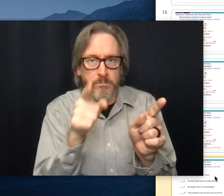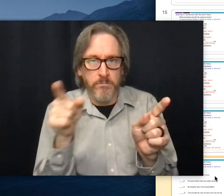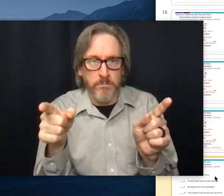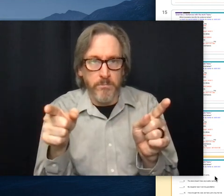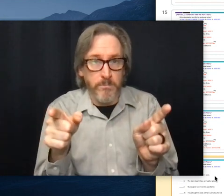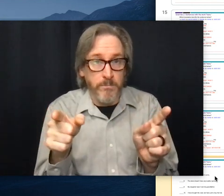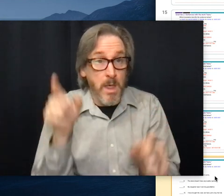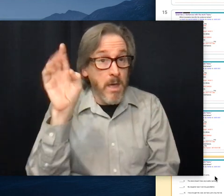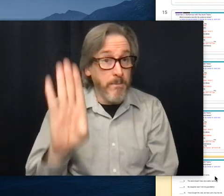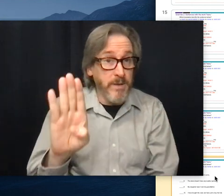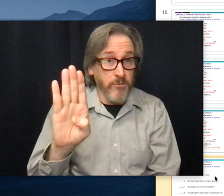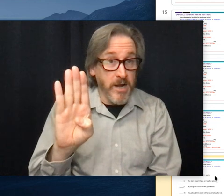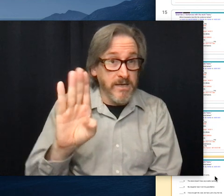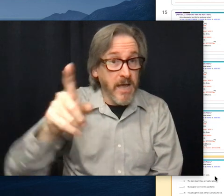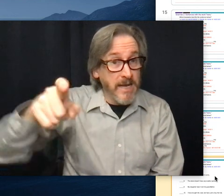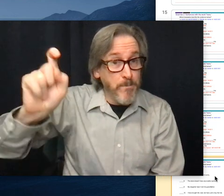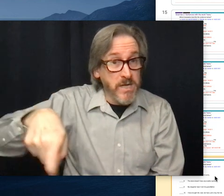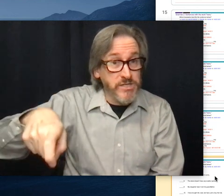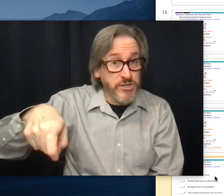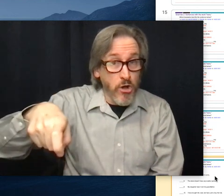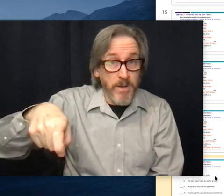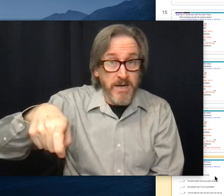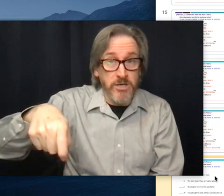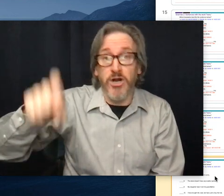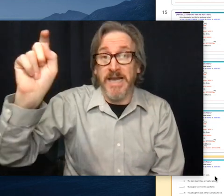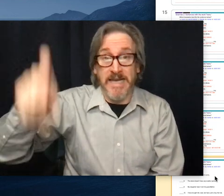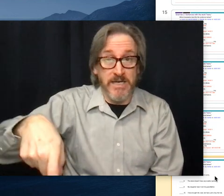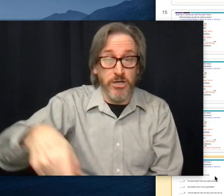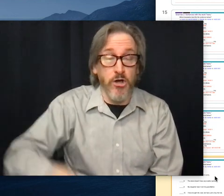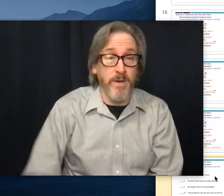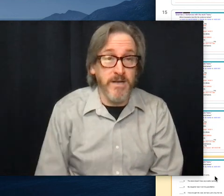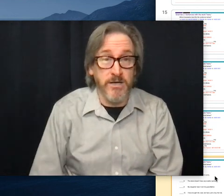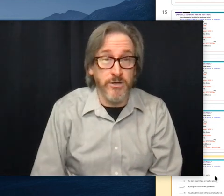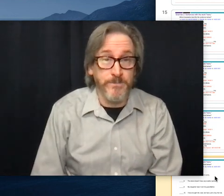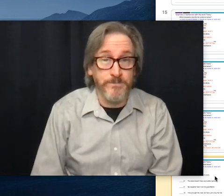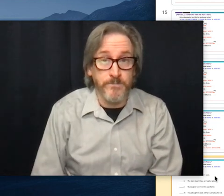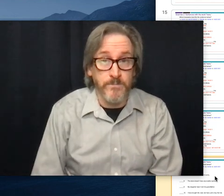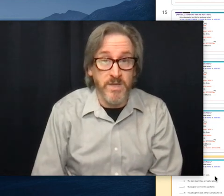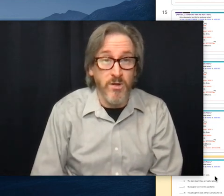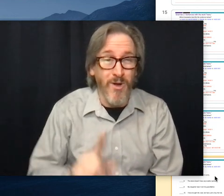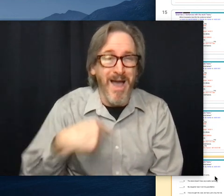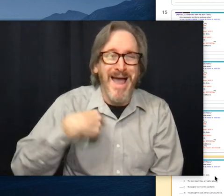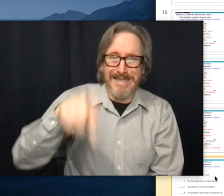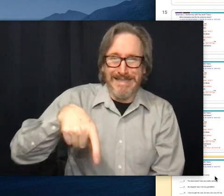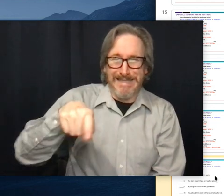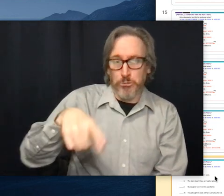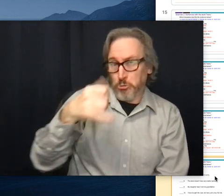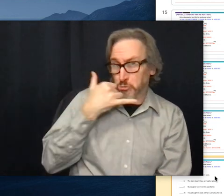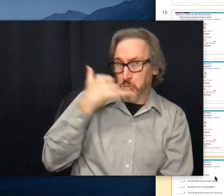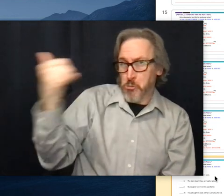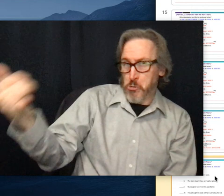one? B, right? I must call my doctor. I need to call my doctor.